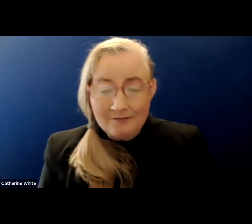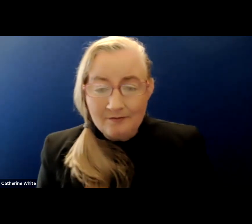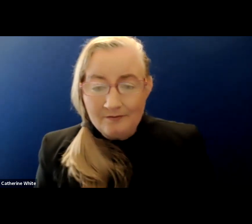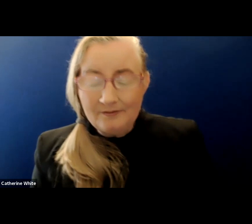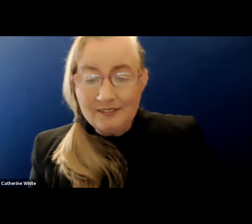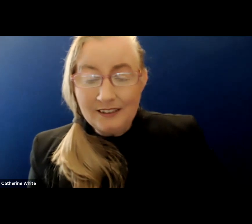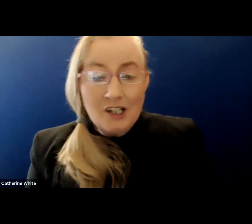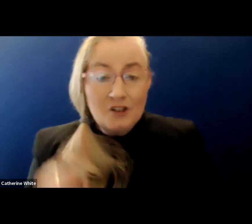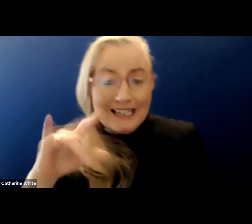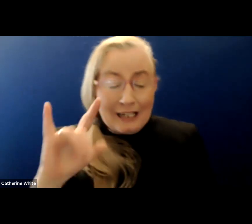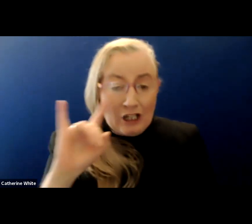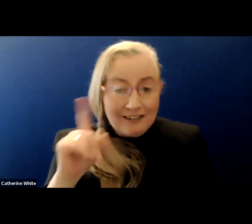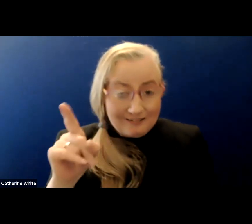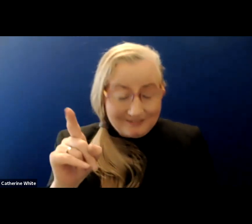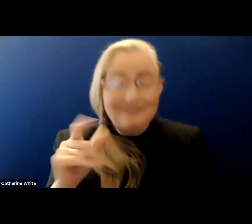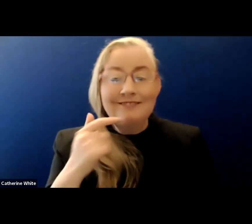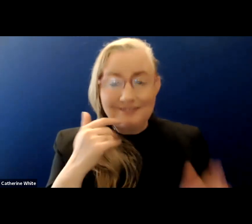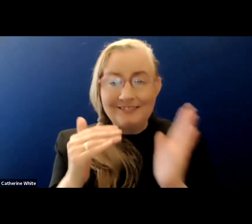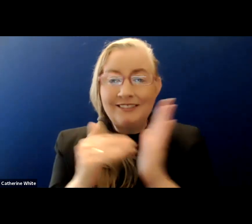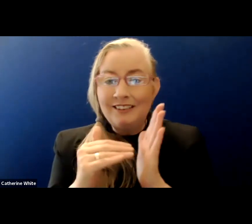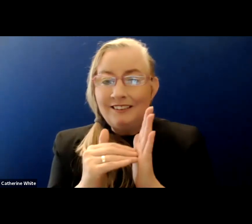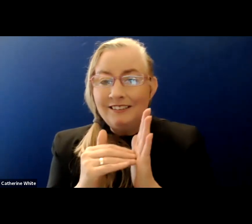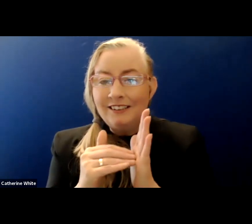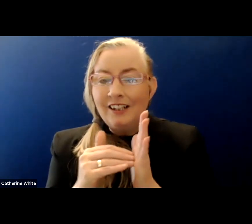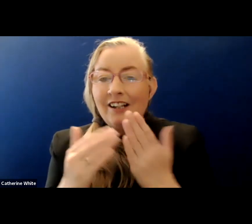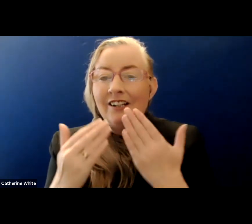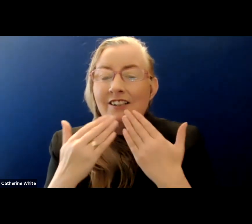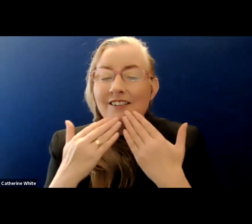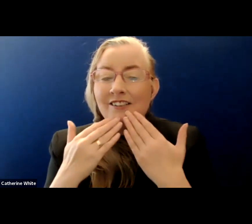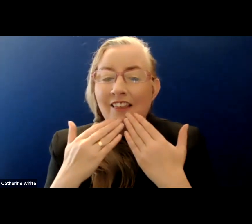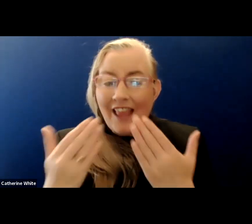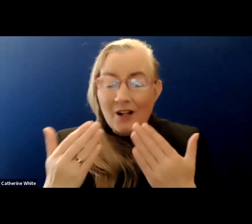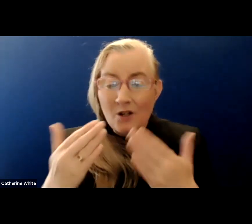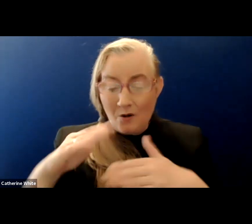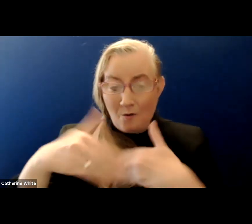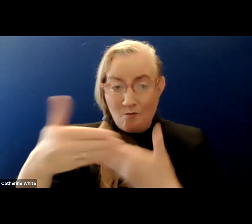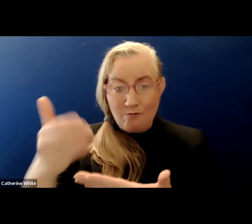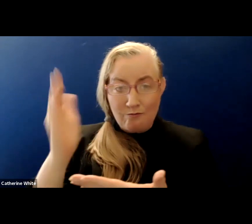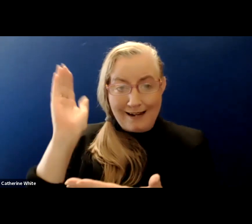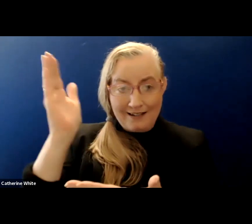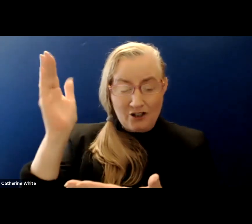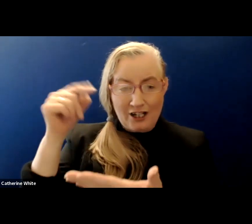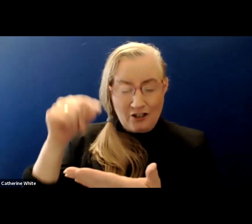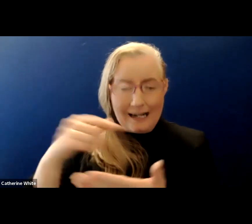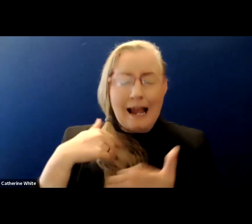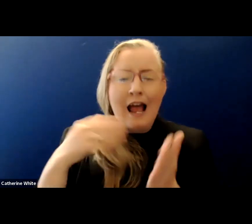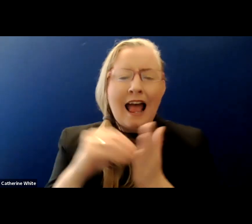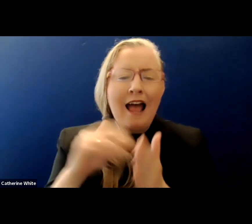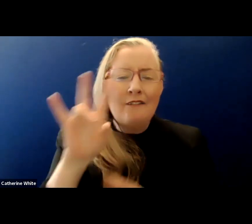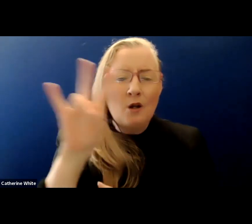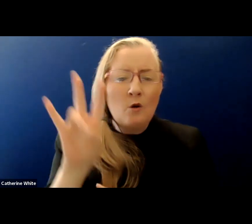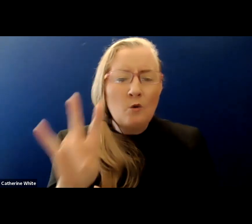Can you hear me? Yes. Yeah, thank you. Thank you very much for your presentations. I have a question